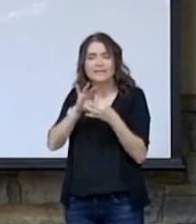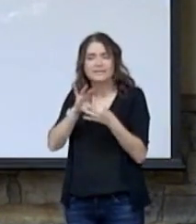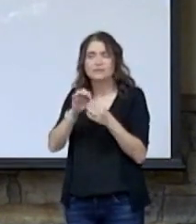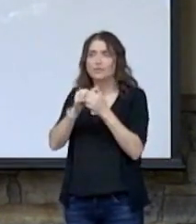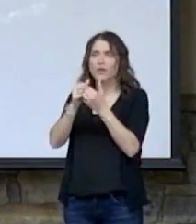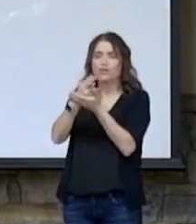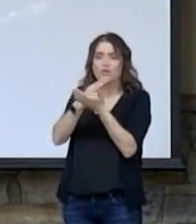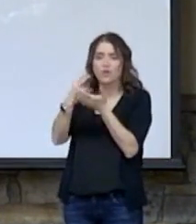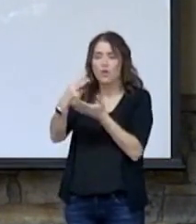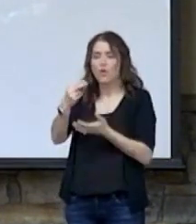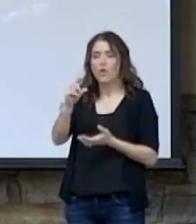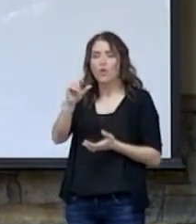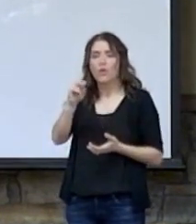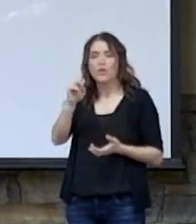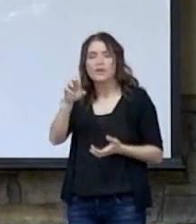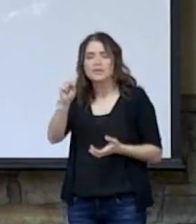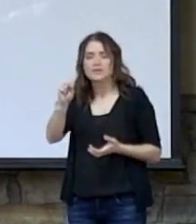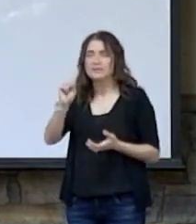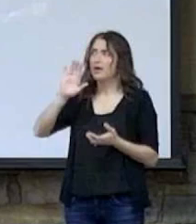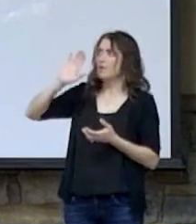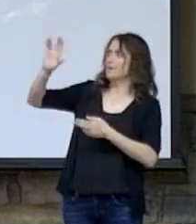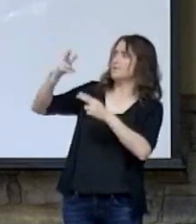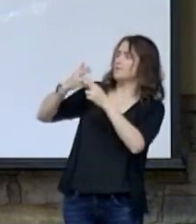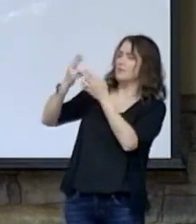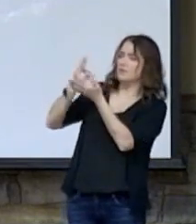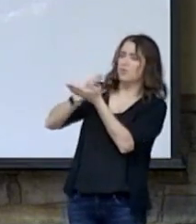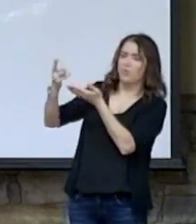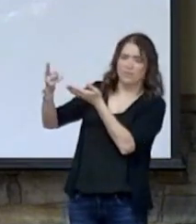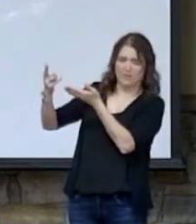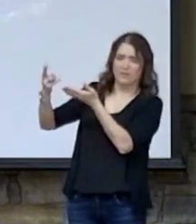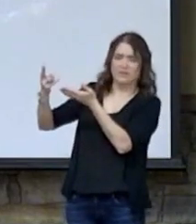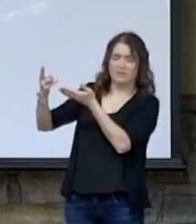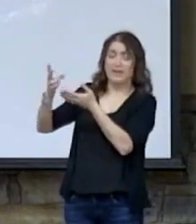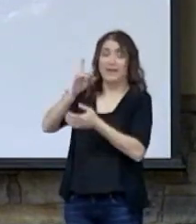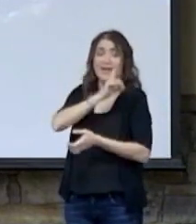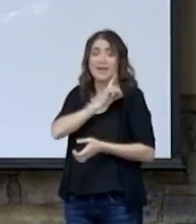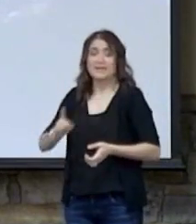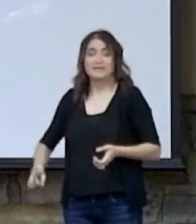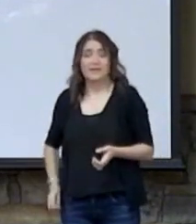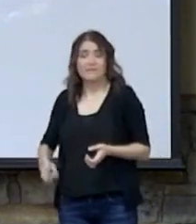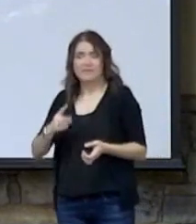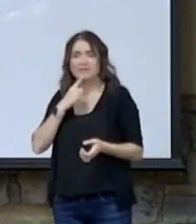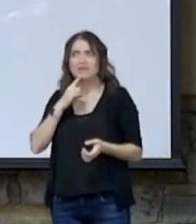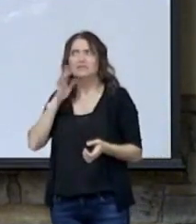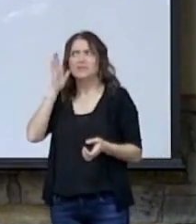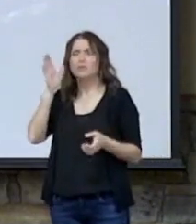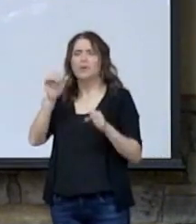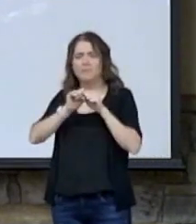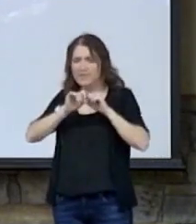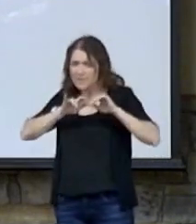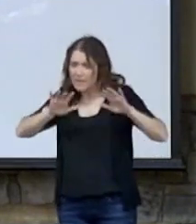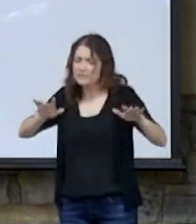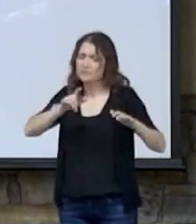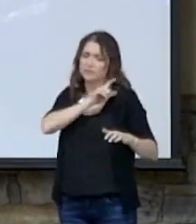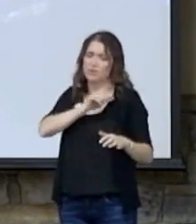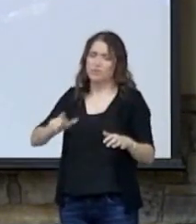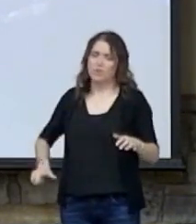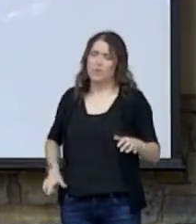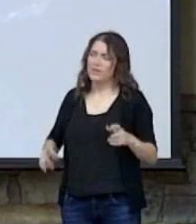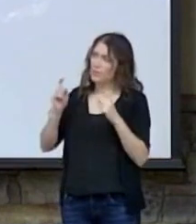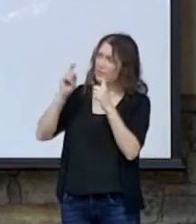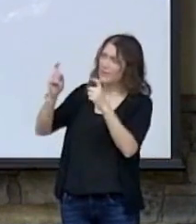His name is holy. And David says he's going to bless the Lord. He's going to give back